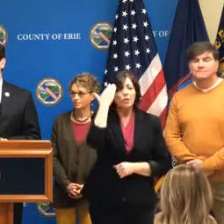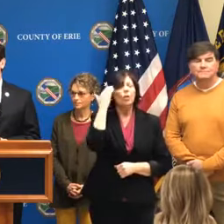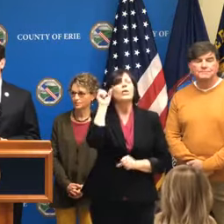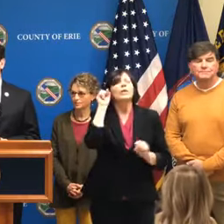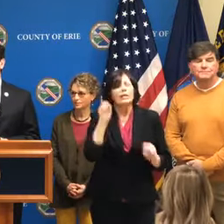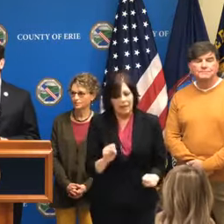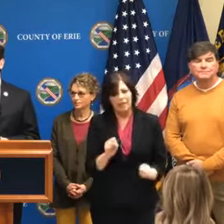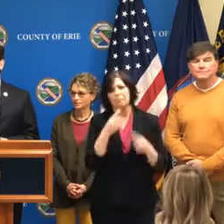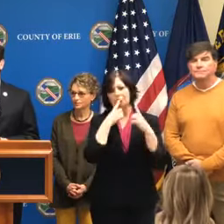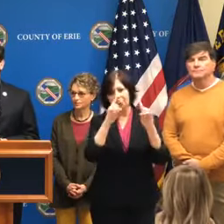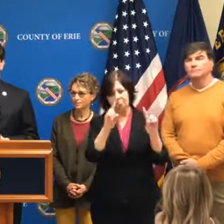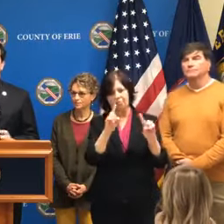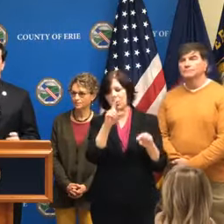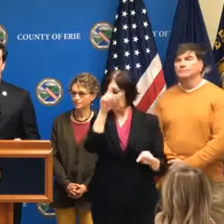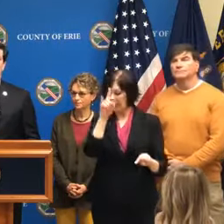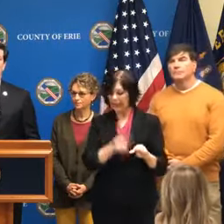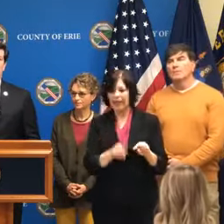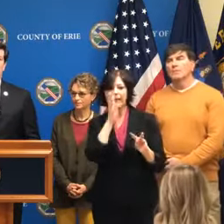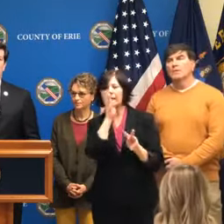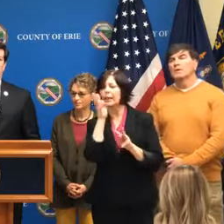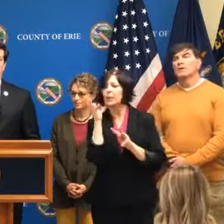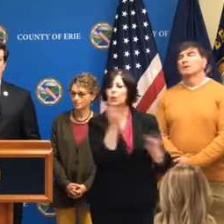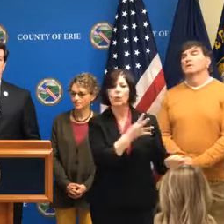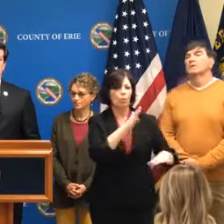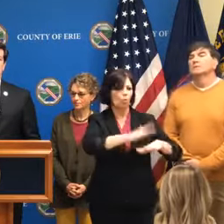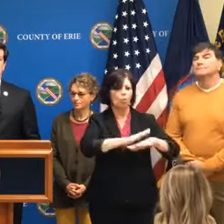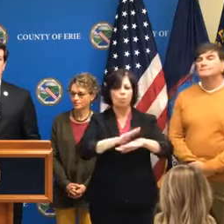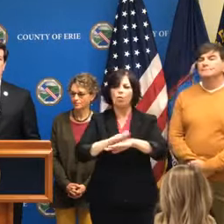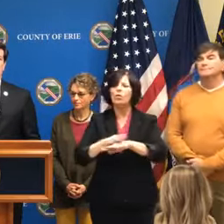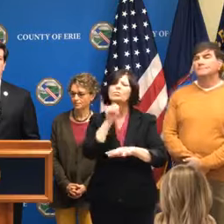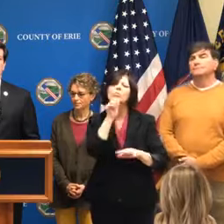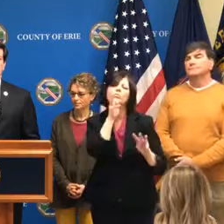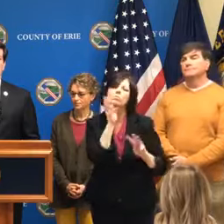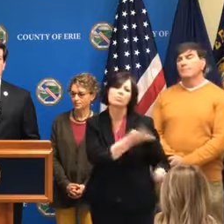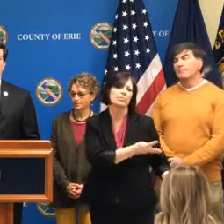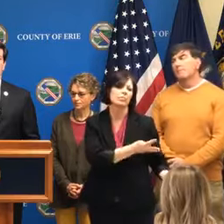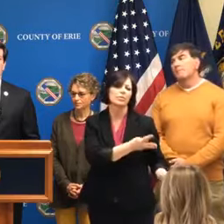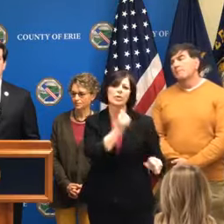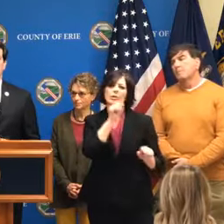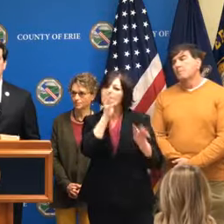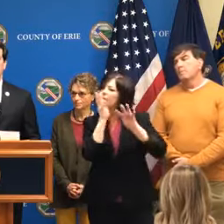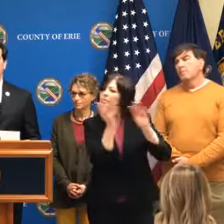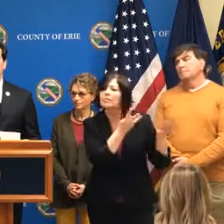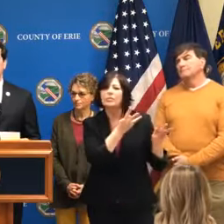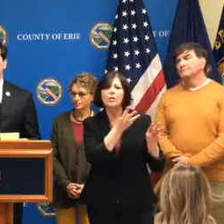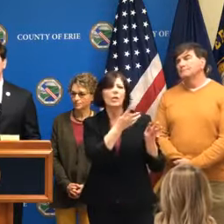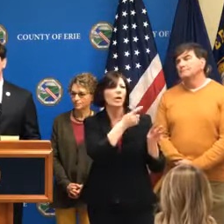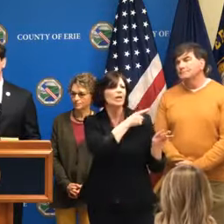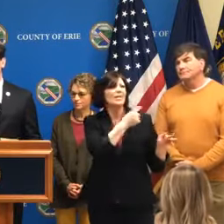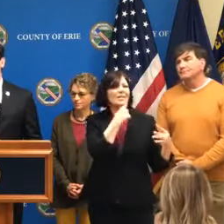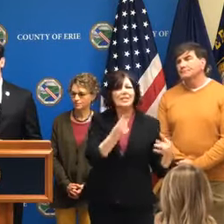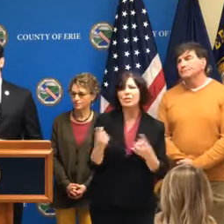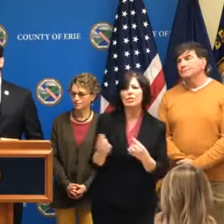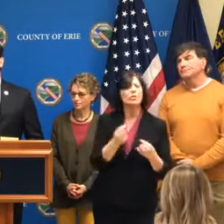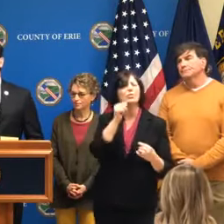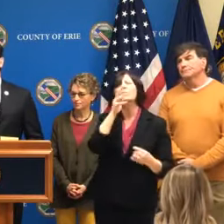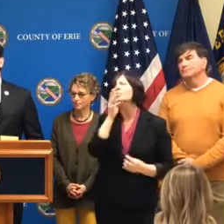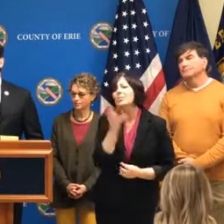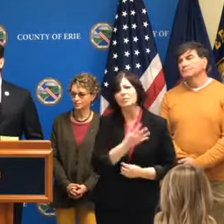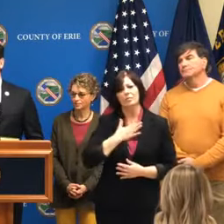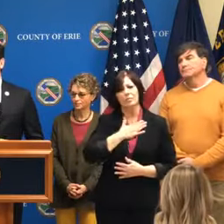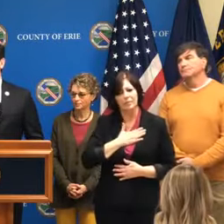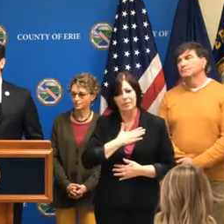through this. We cannot disregard the warnings from health officials. We cannot disregard the warnings from public safety officials. If